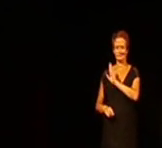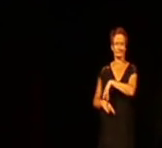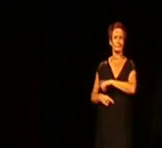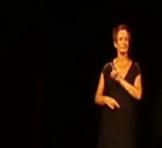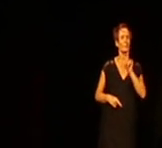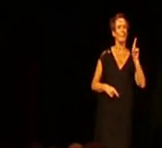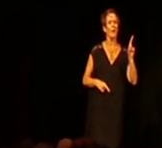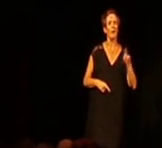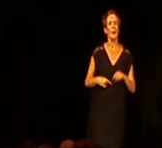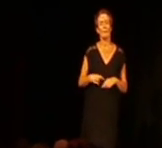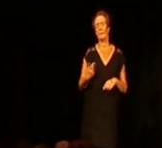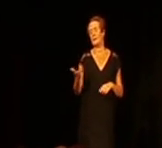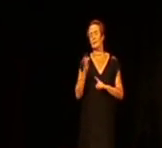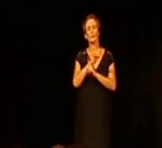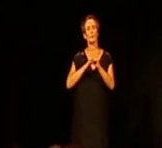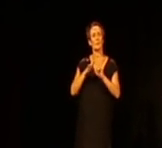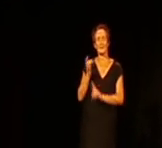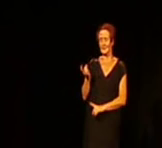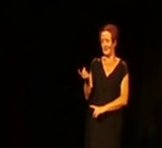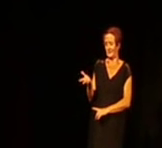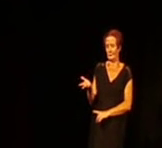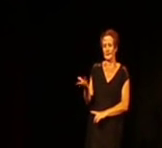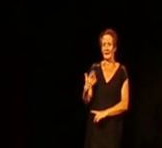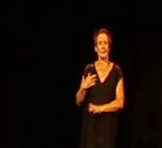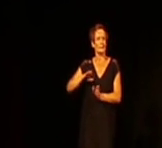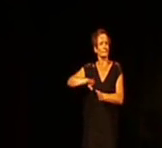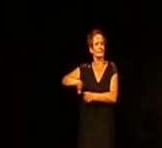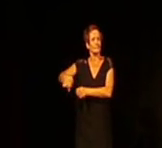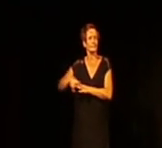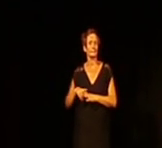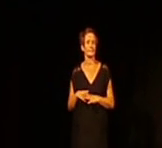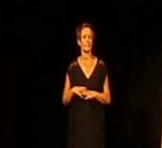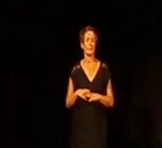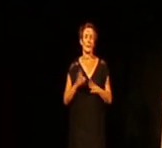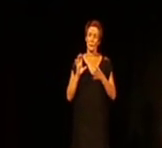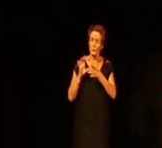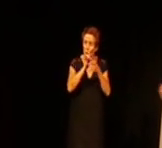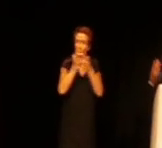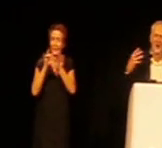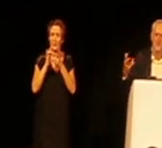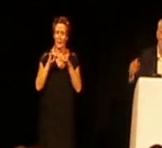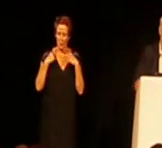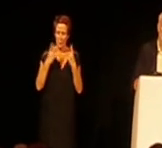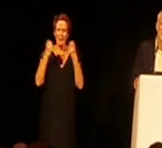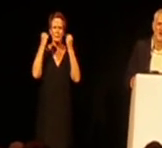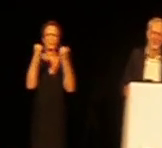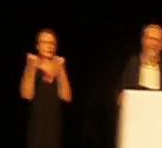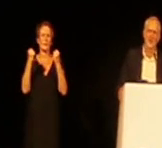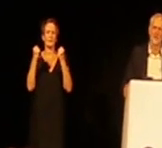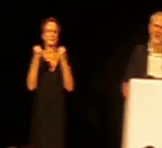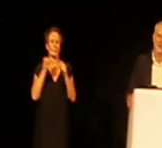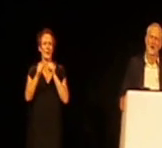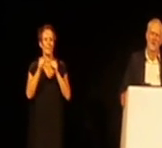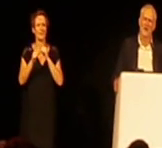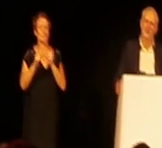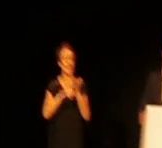have been dropped out of society altogether. We're stronger, we're better when we do things together. I'm very proud of the size